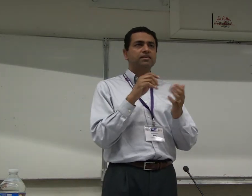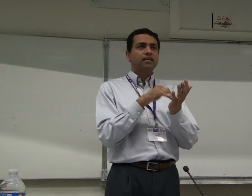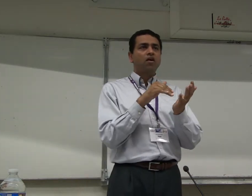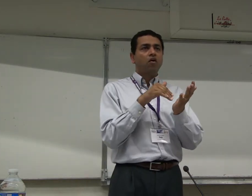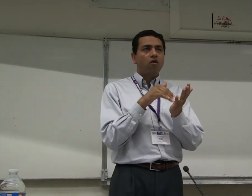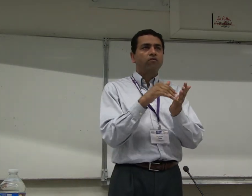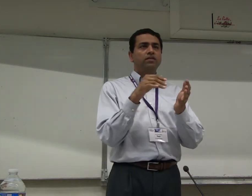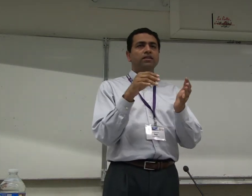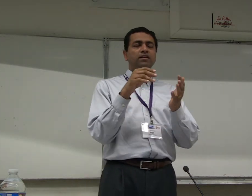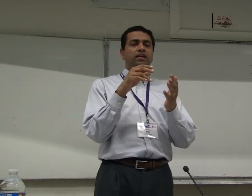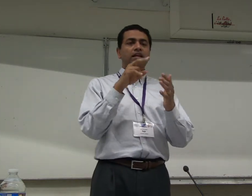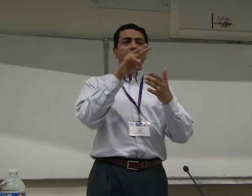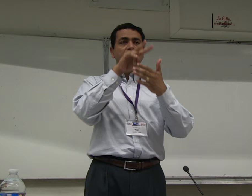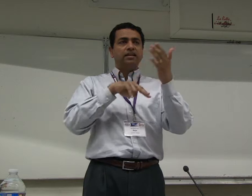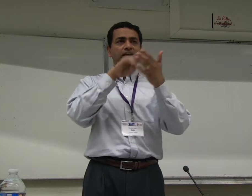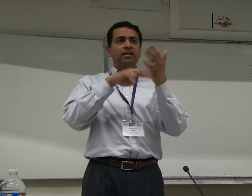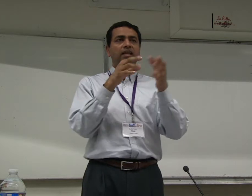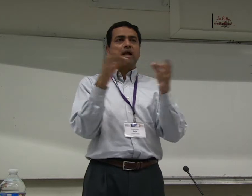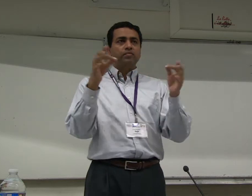Equally important challenge is often